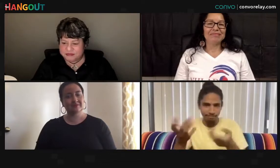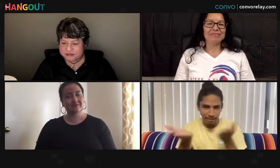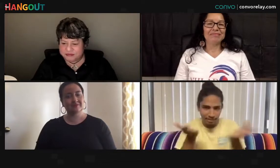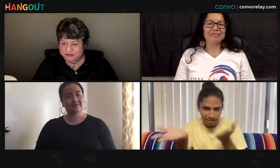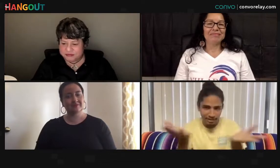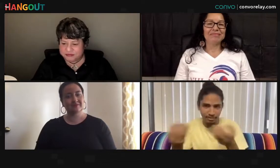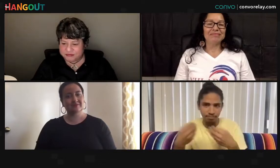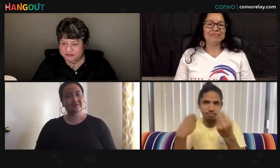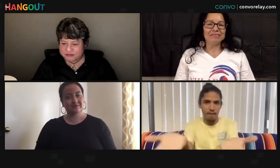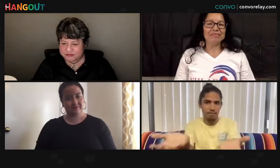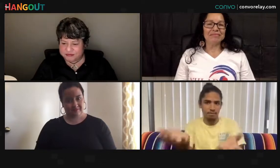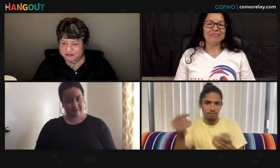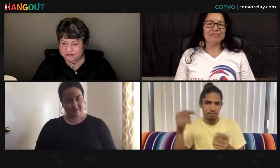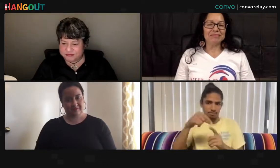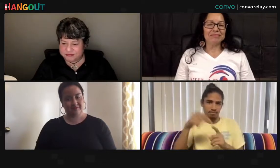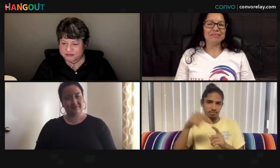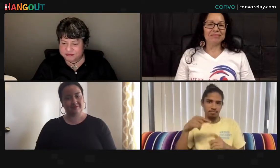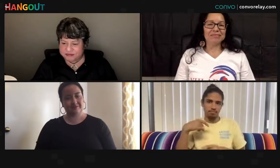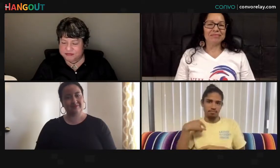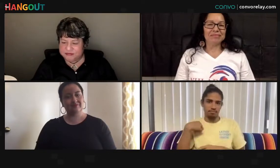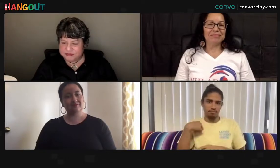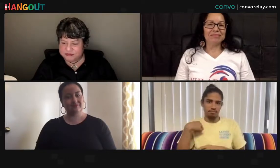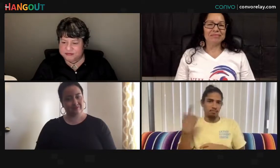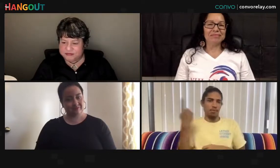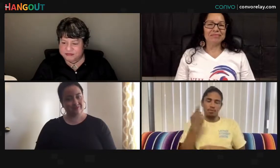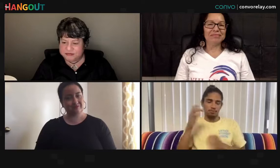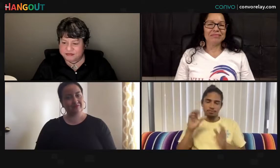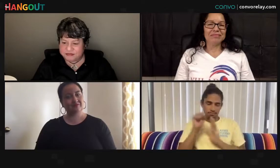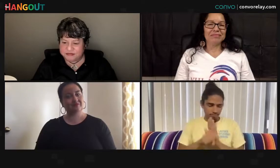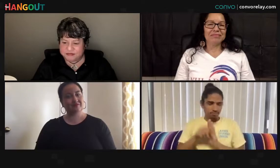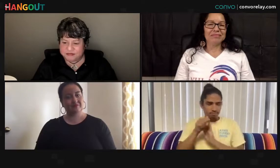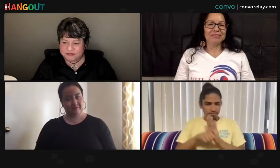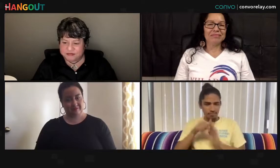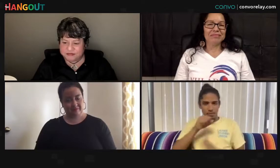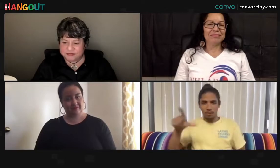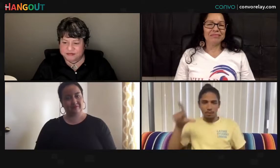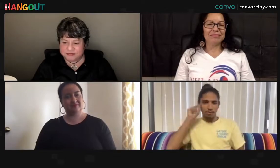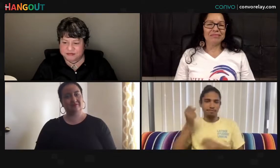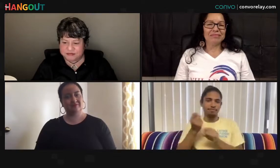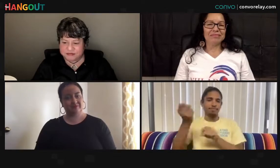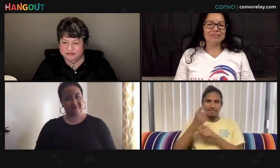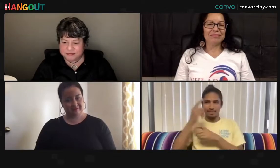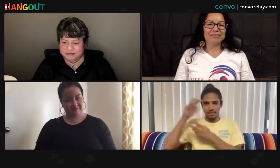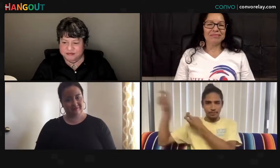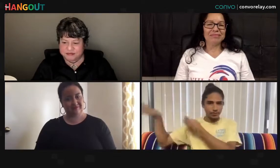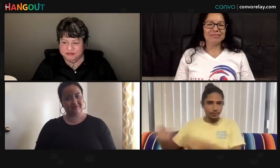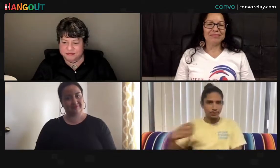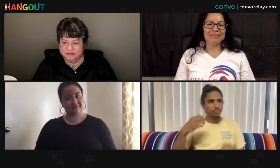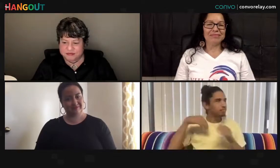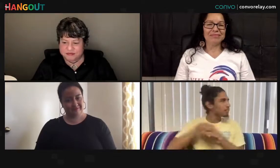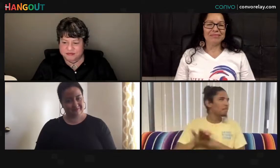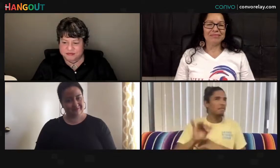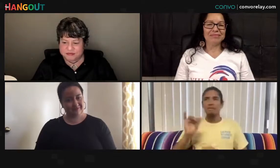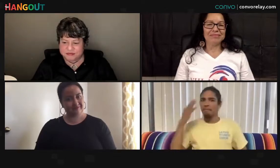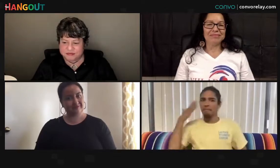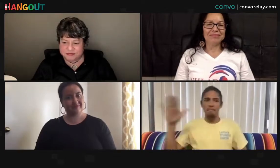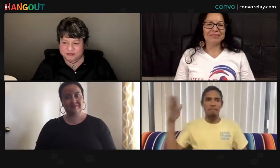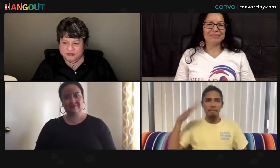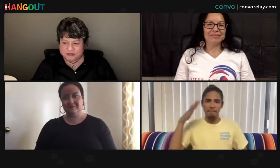is. It's to get together, it's to give back, to have a service, and it's really to honor those family and friends that have passed.